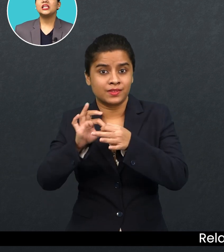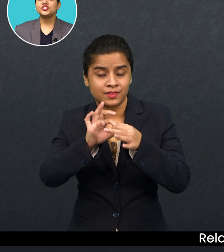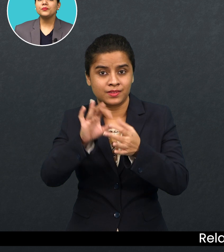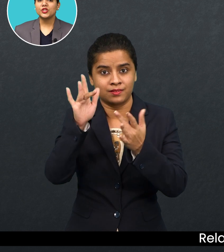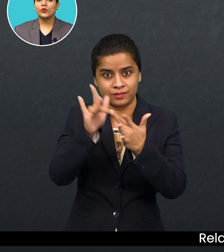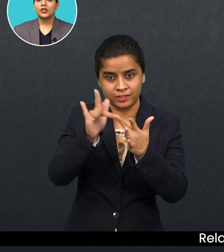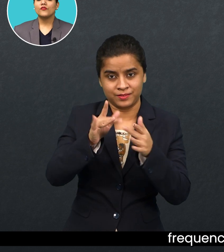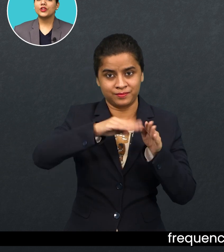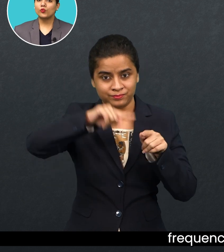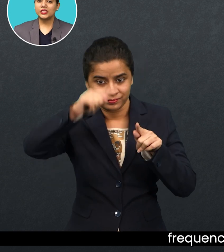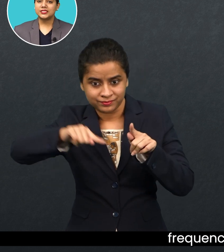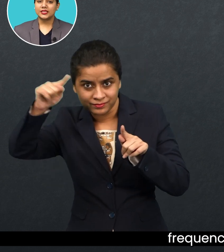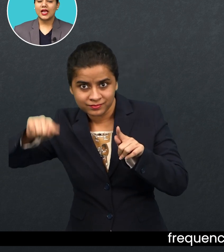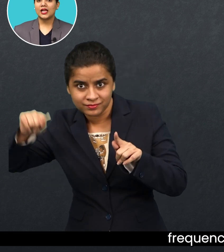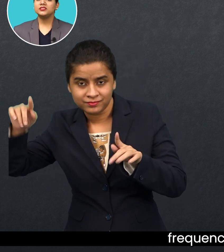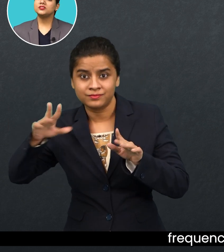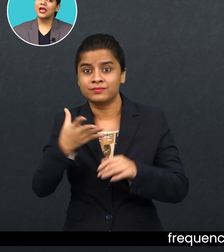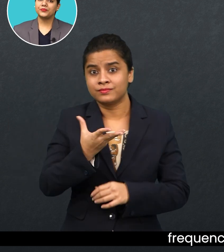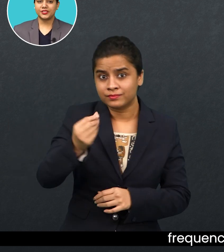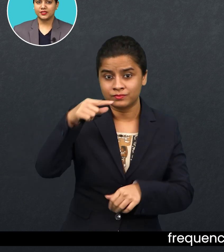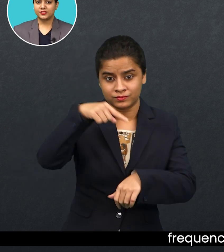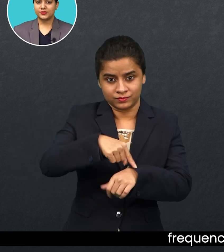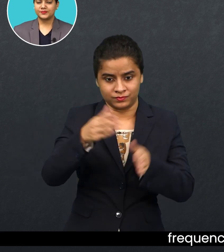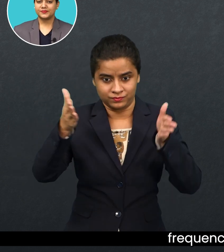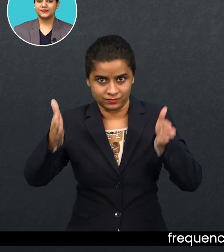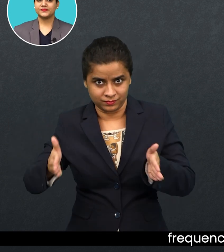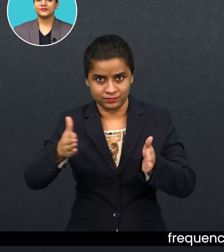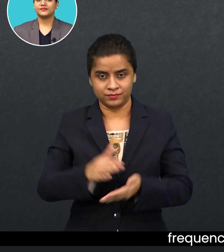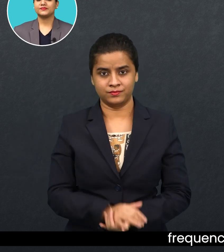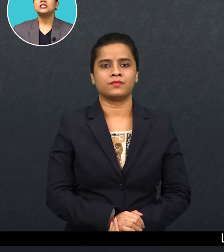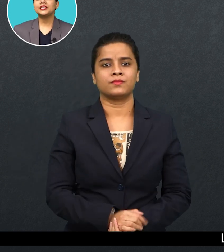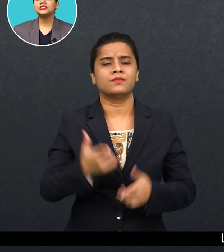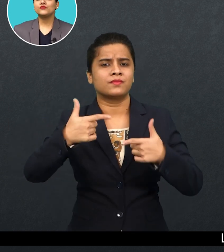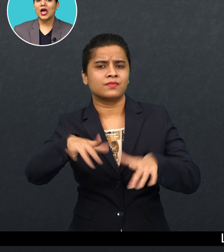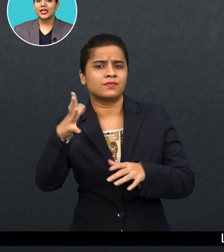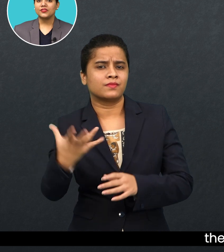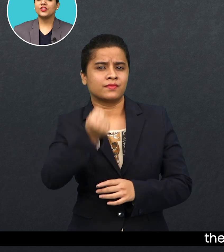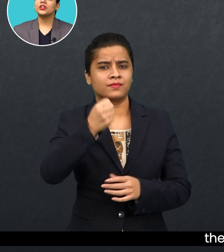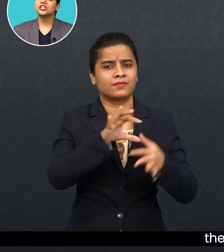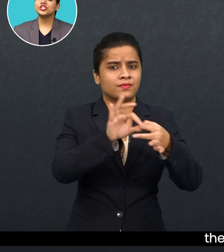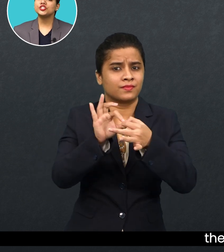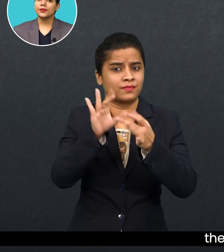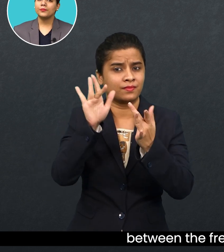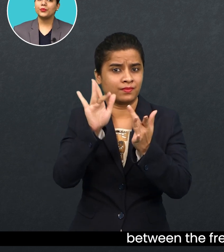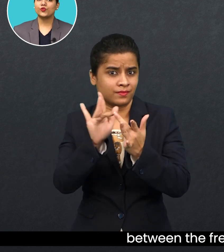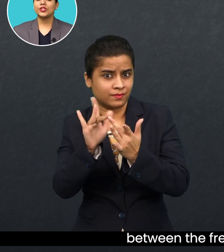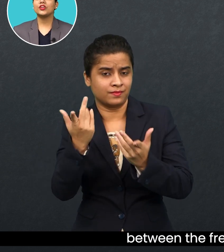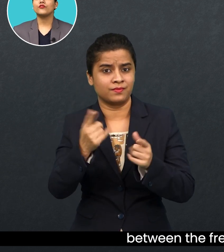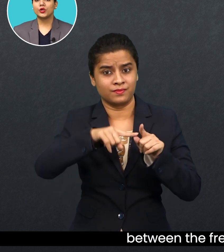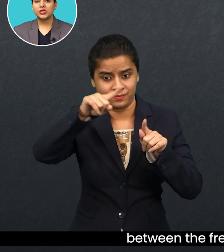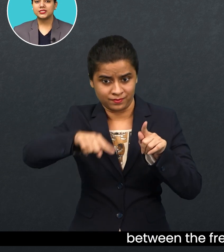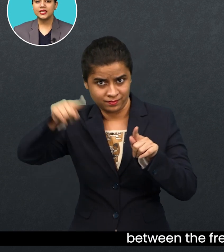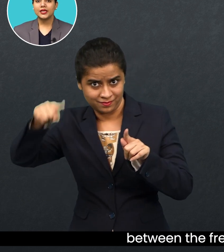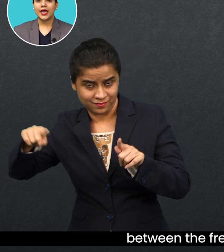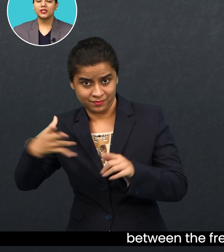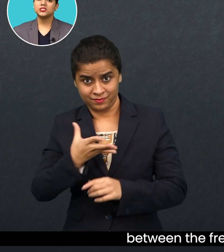Relation between frequency and time period. Let us find the relationship between the